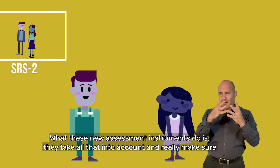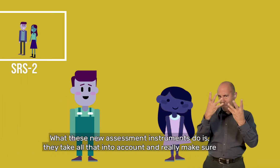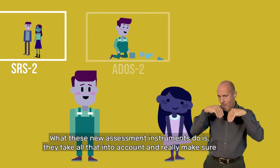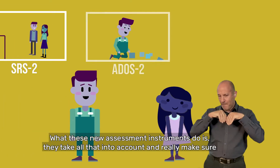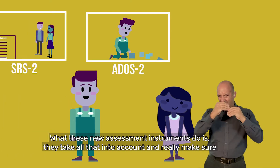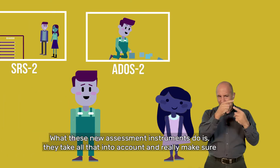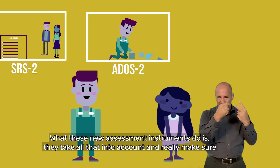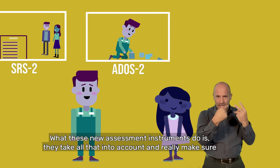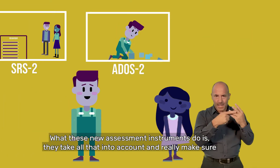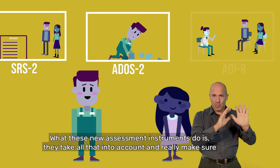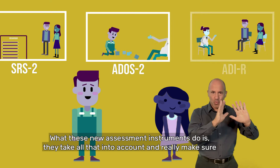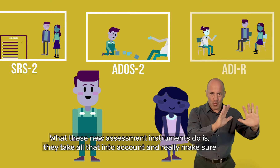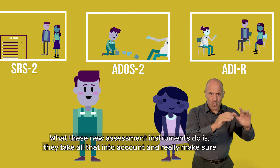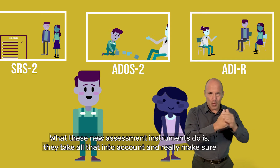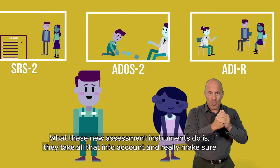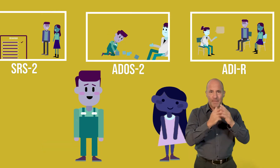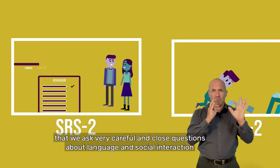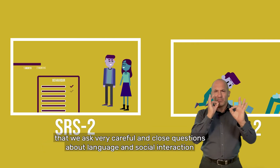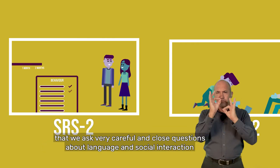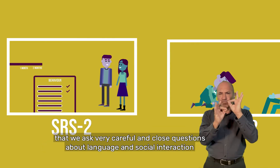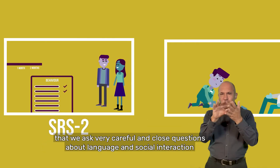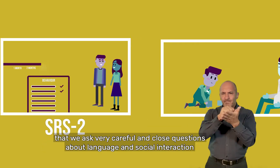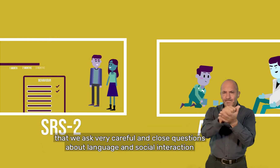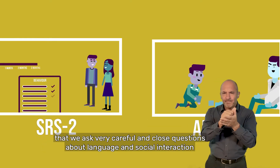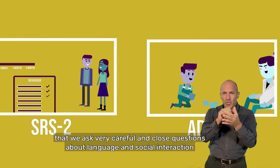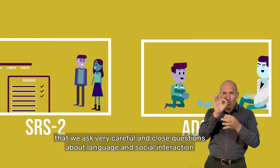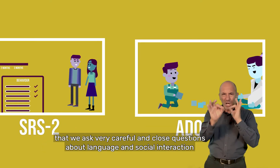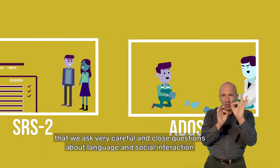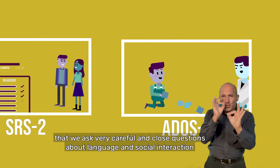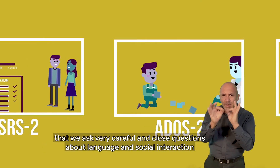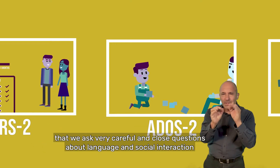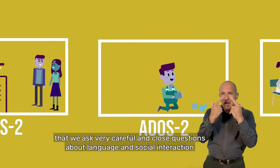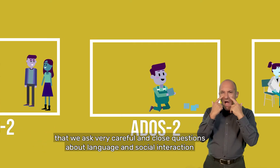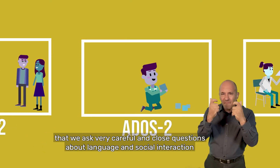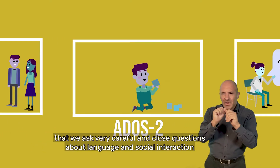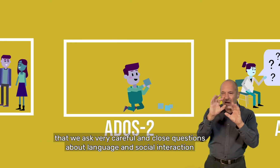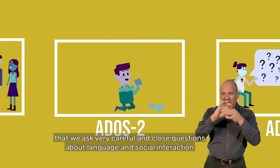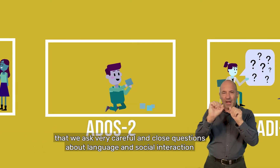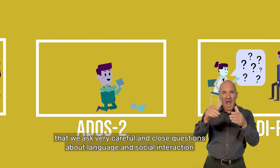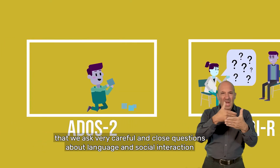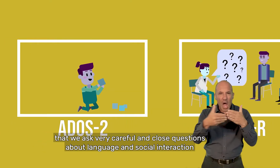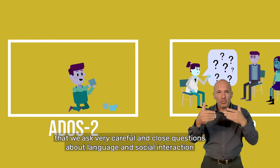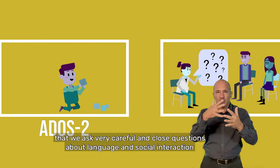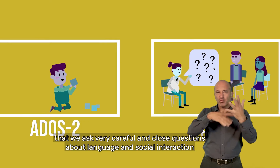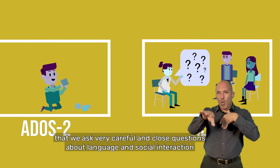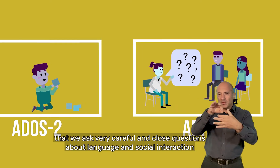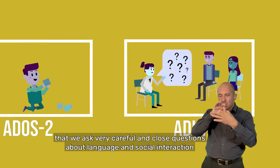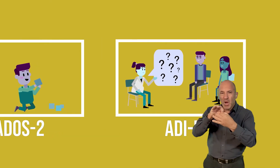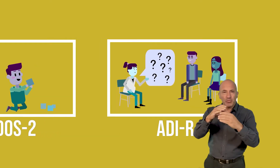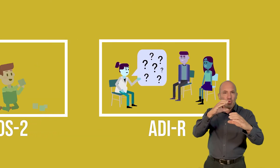make sure that we ask very careful and close questions about language and social interaction and communication and make sure that we